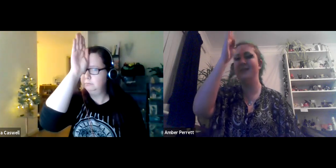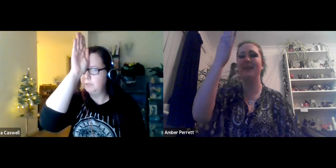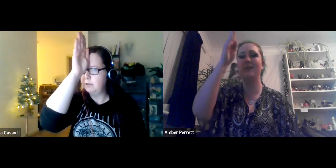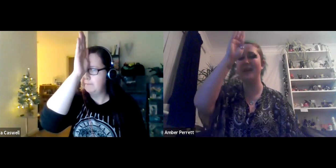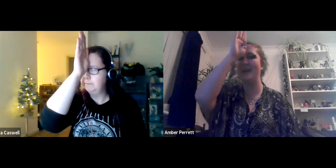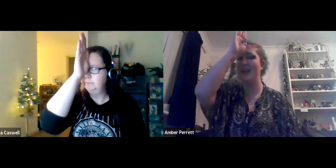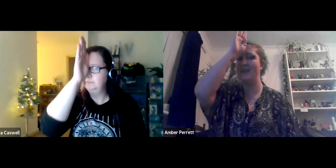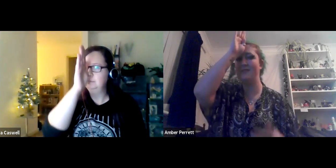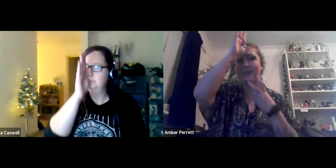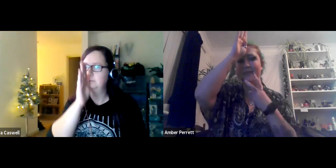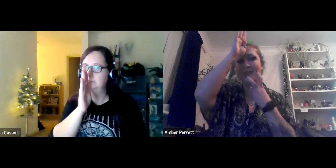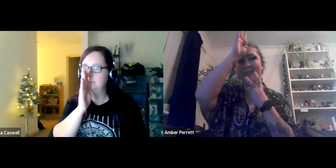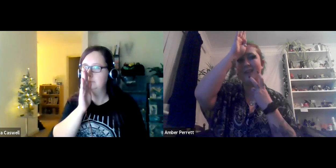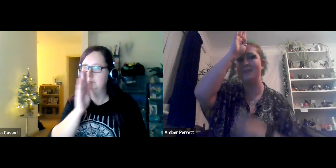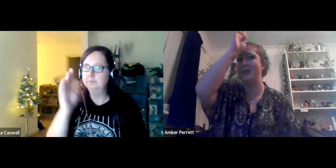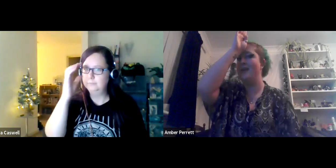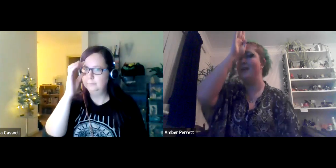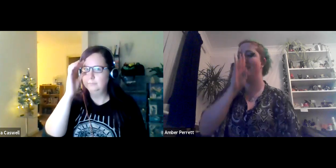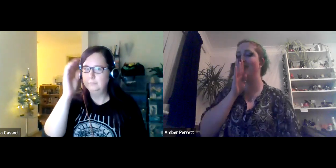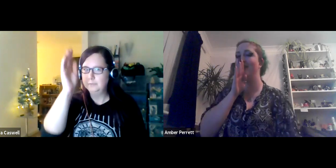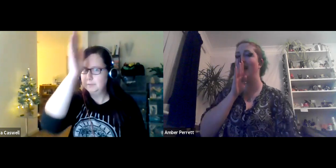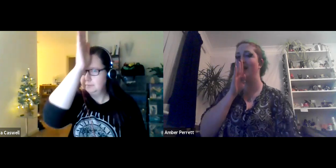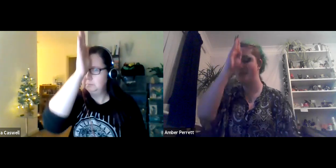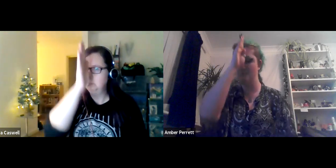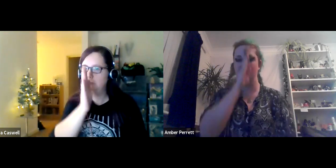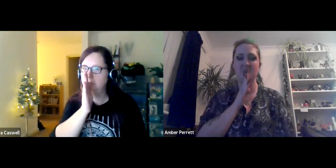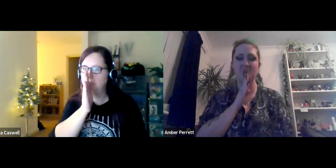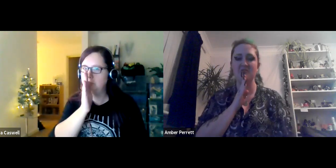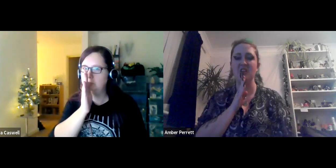That's why again it's facial lip shape. So that's sad. Sad.